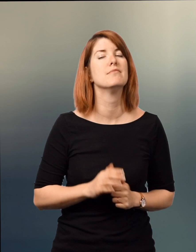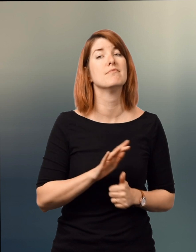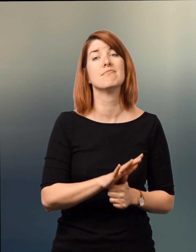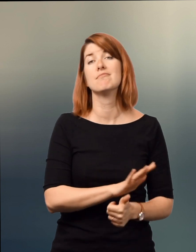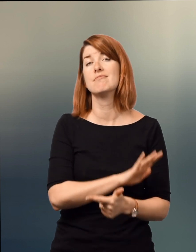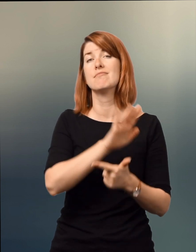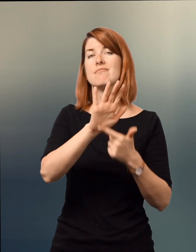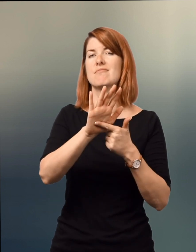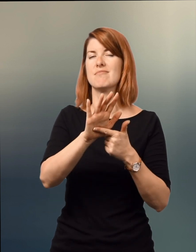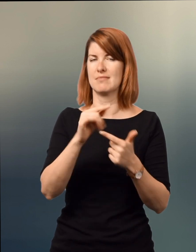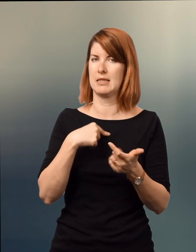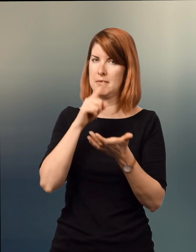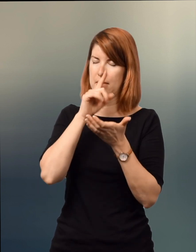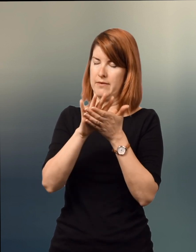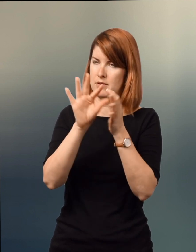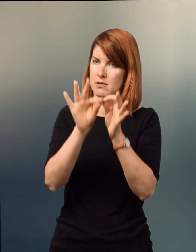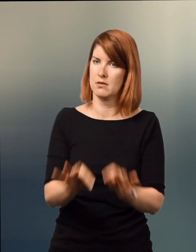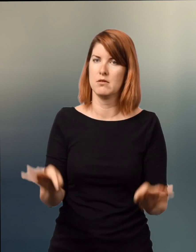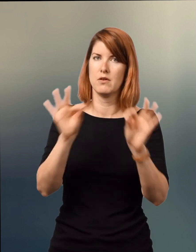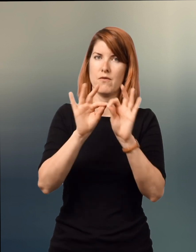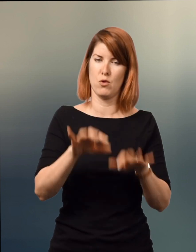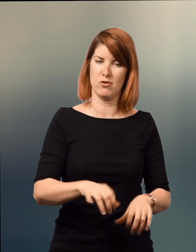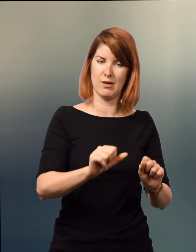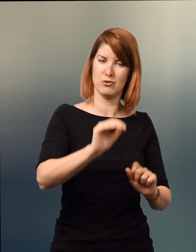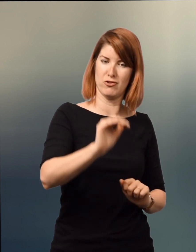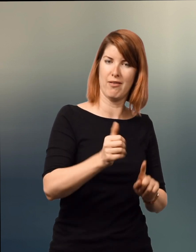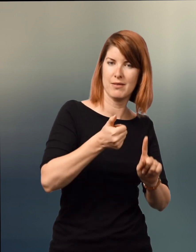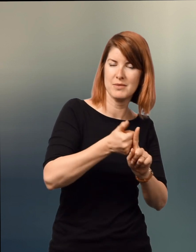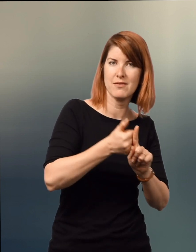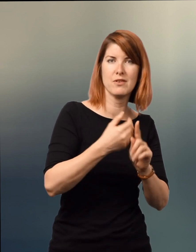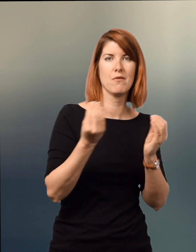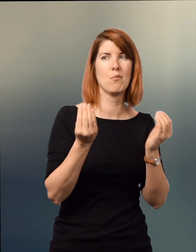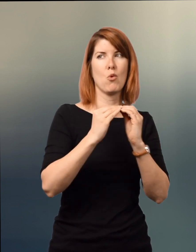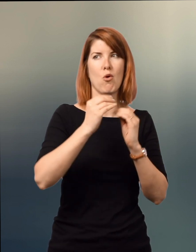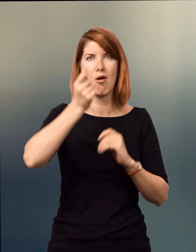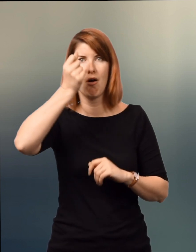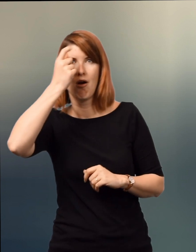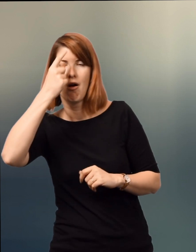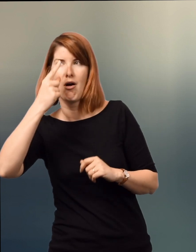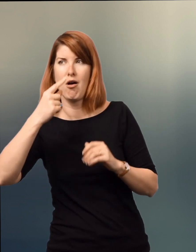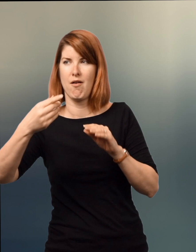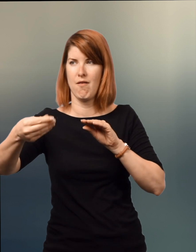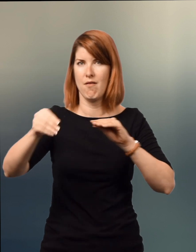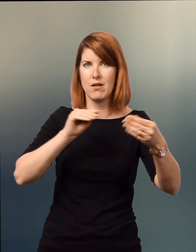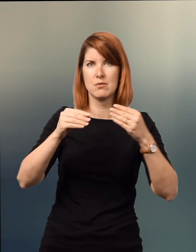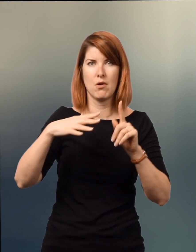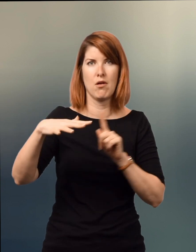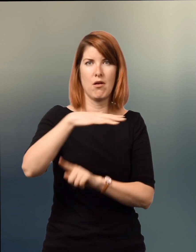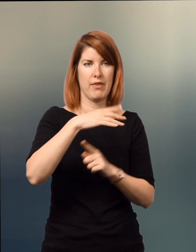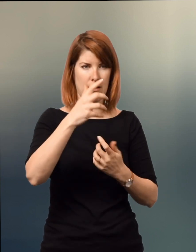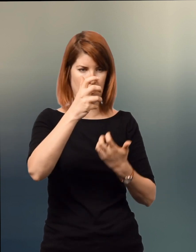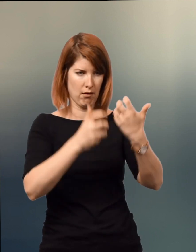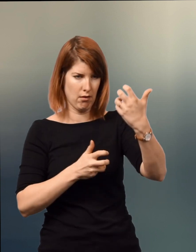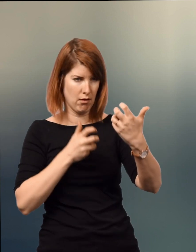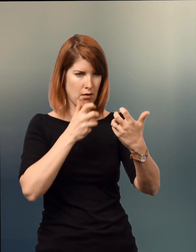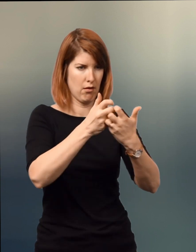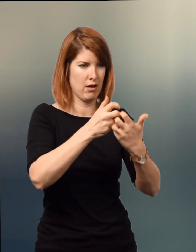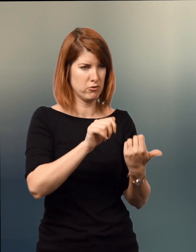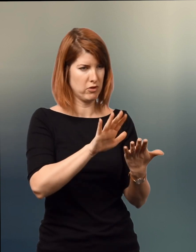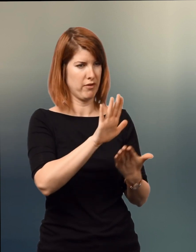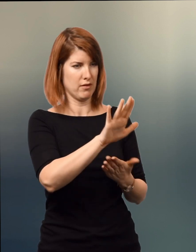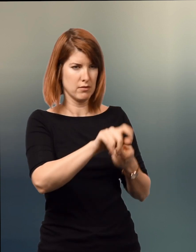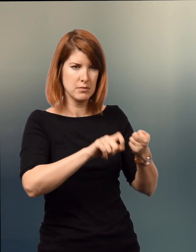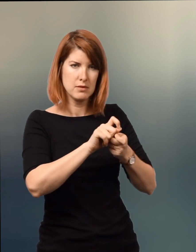believe it's crucial for adopted children to have more understanding and flexible environments that can accommodate and address